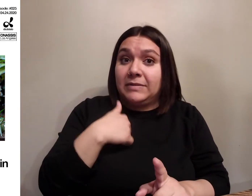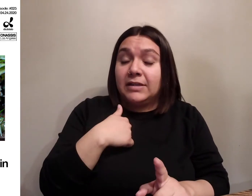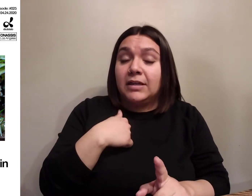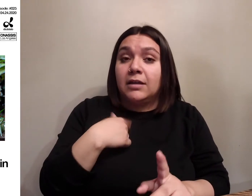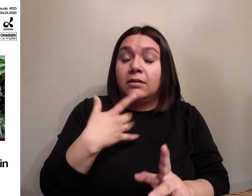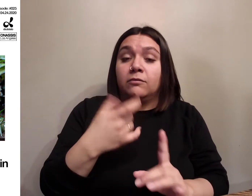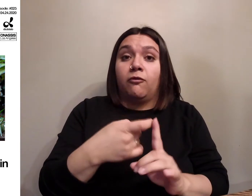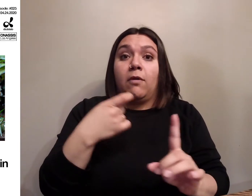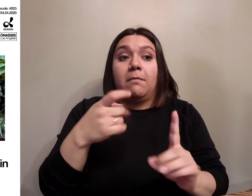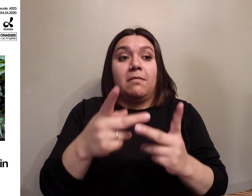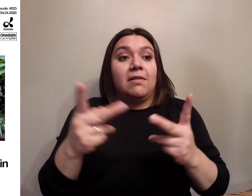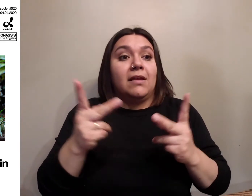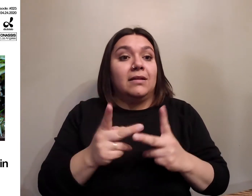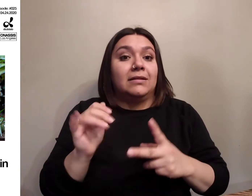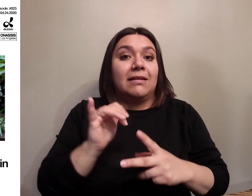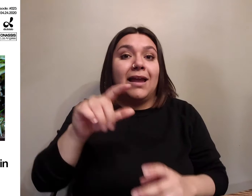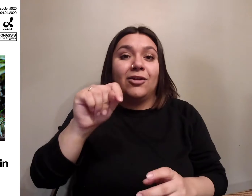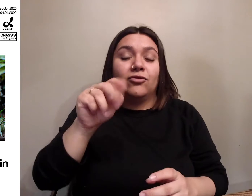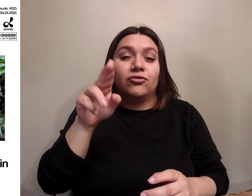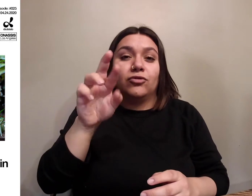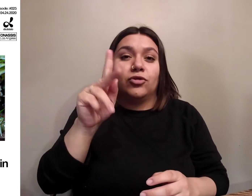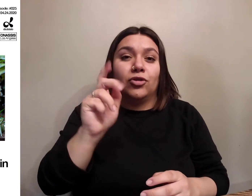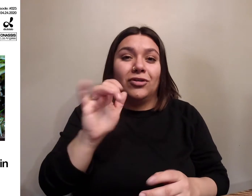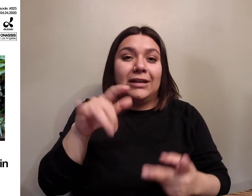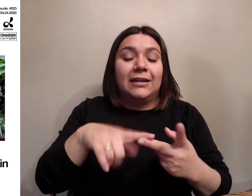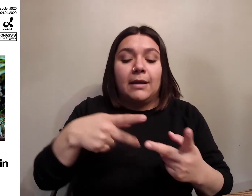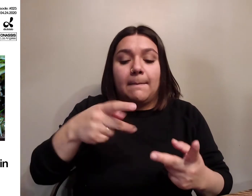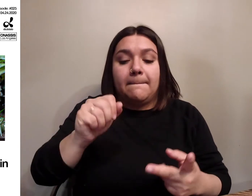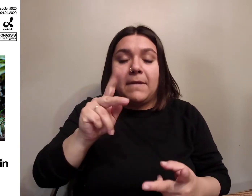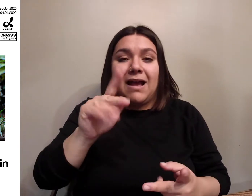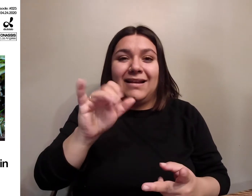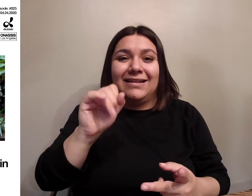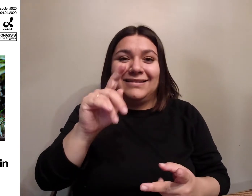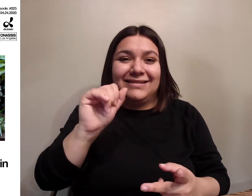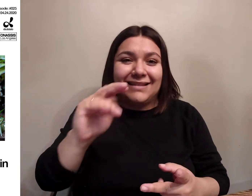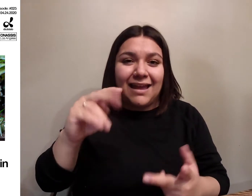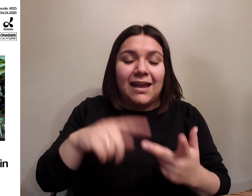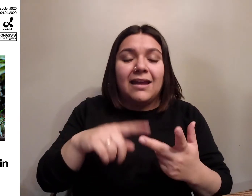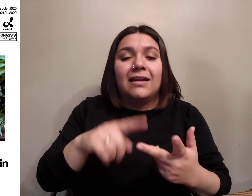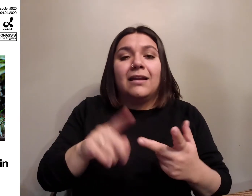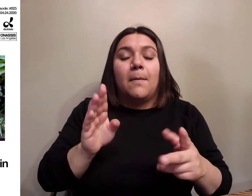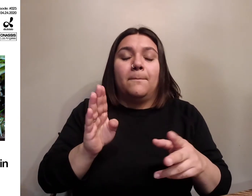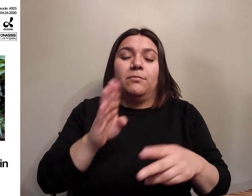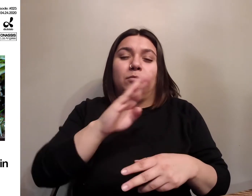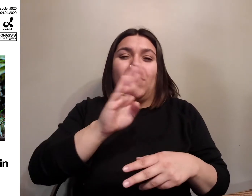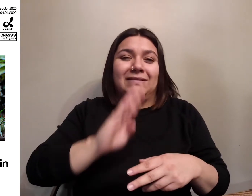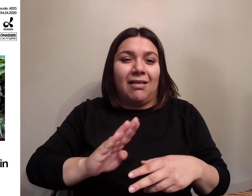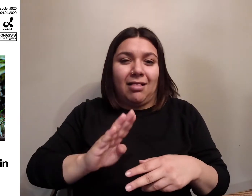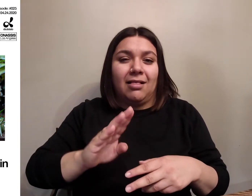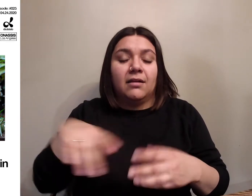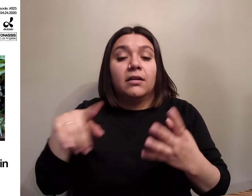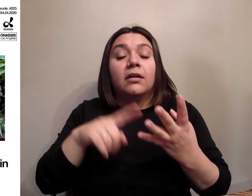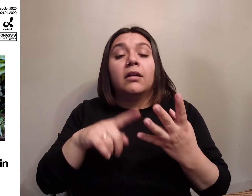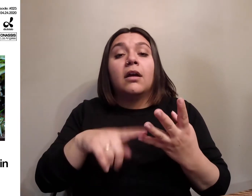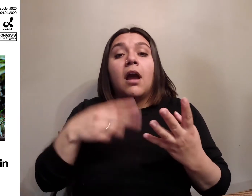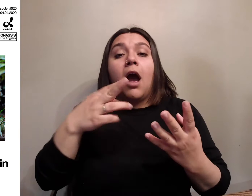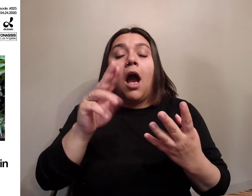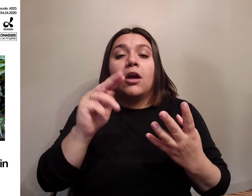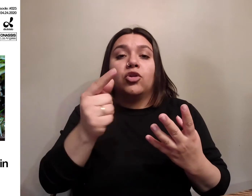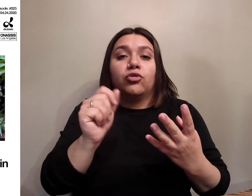from a wounded democracy. And people like me who have come from places like